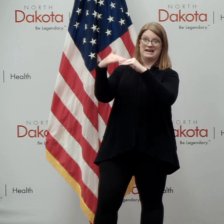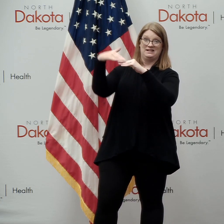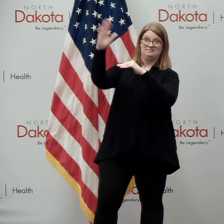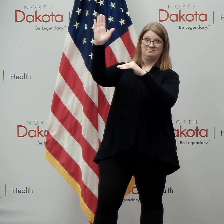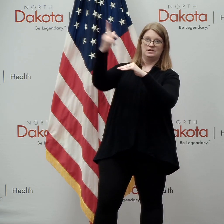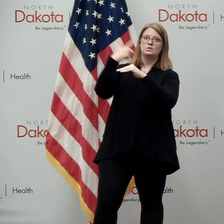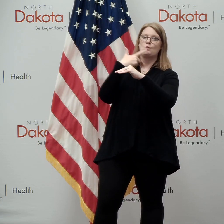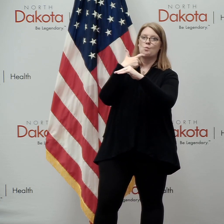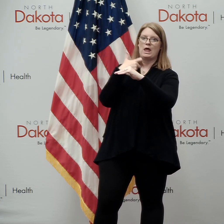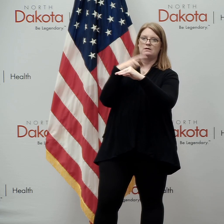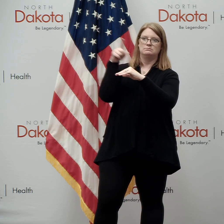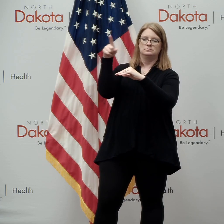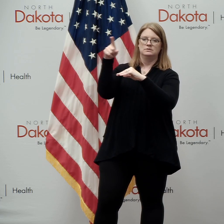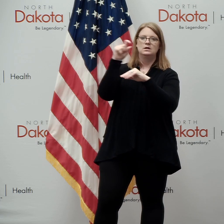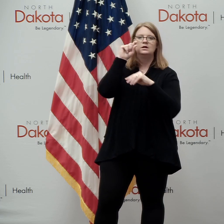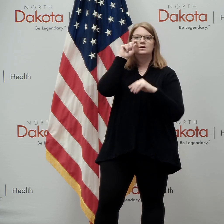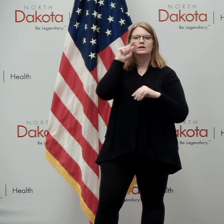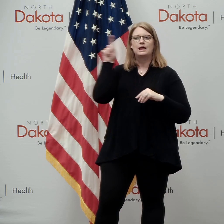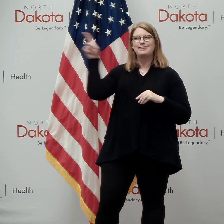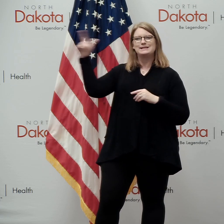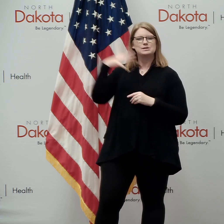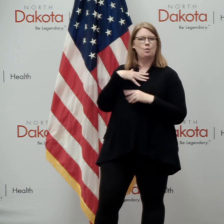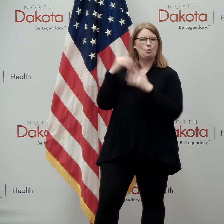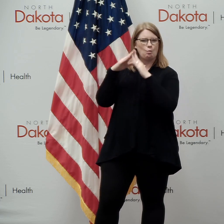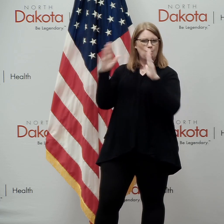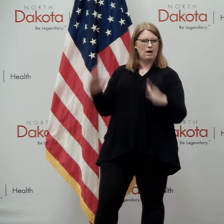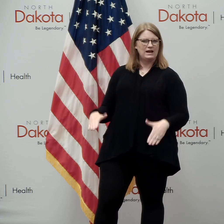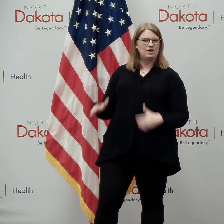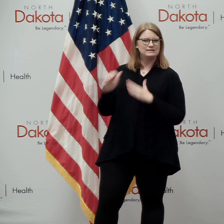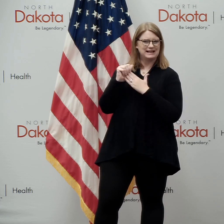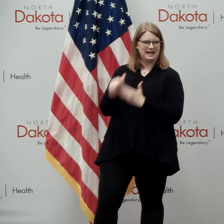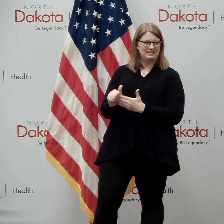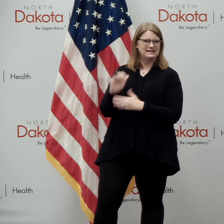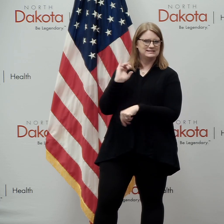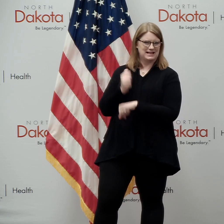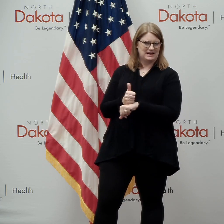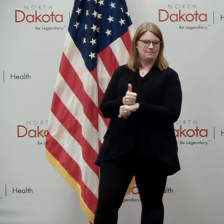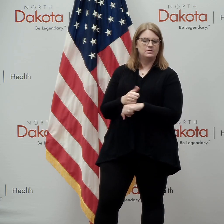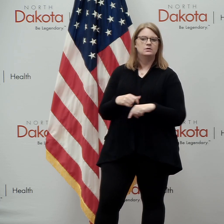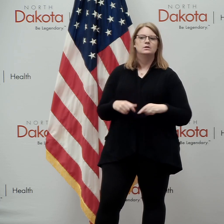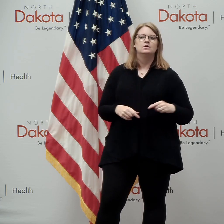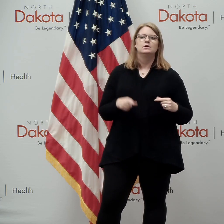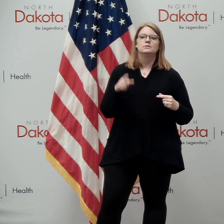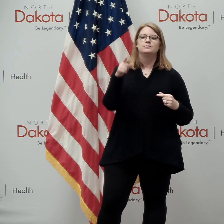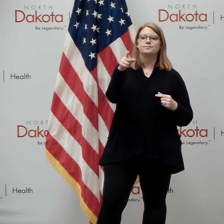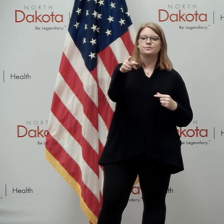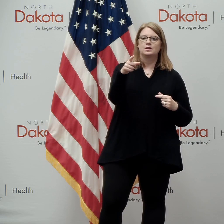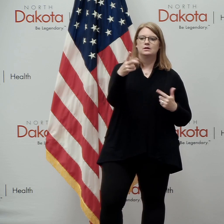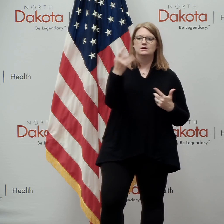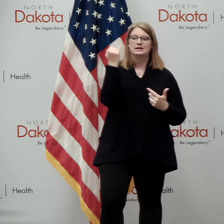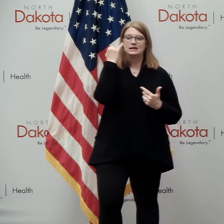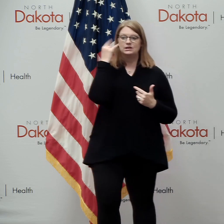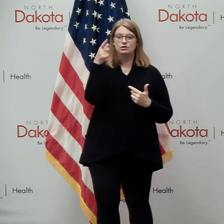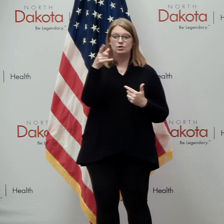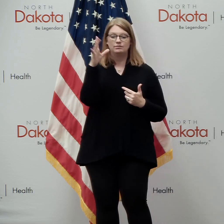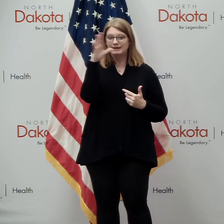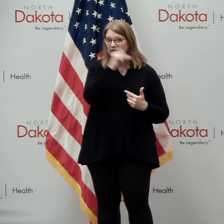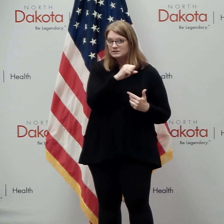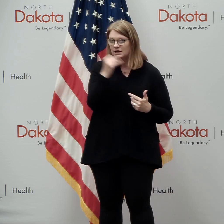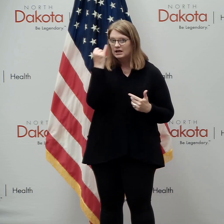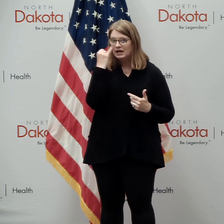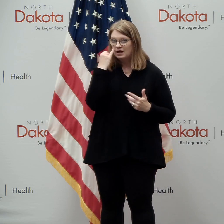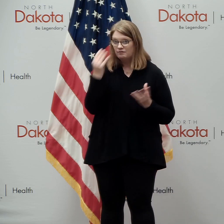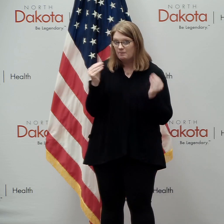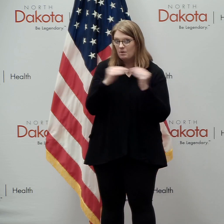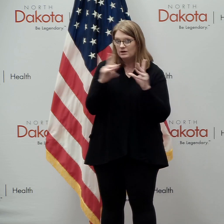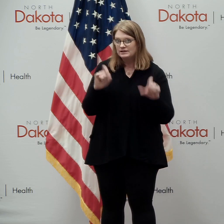you're in the red, and that's really the way the White House is looking at it in their guidelines. You're hypothesizing that if you did more testing, then it should lower your